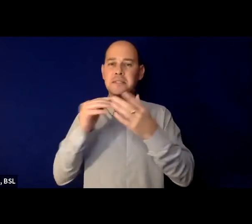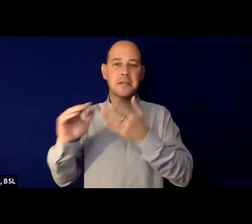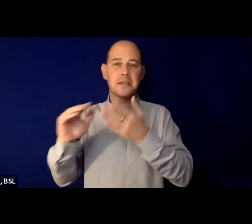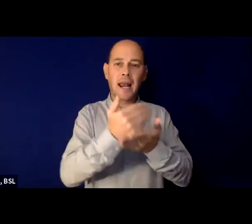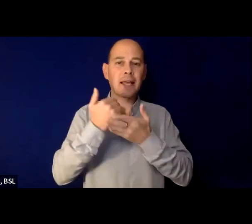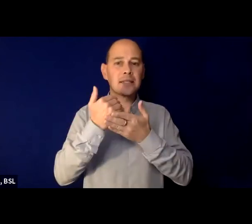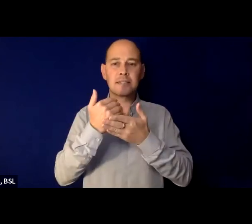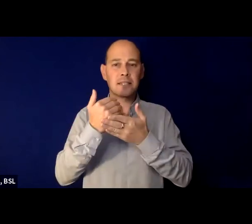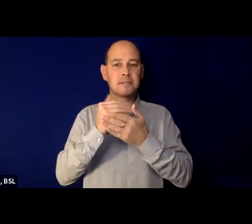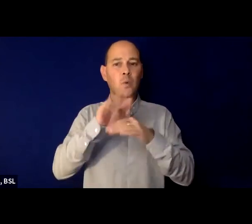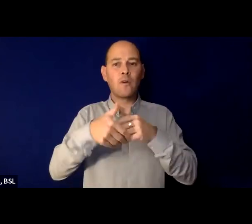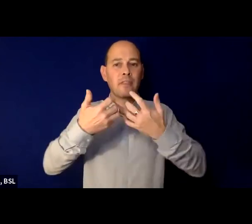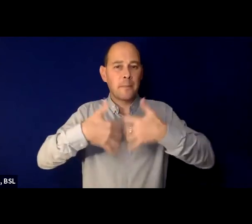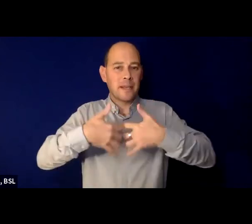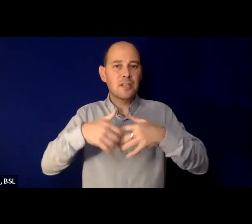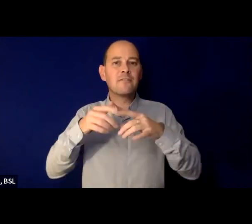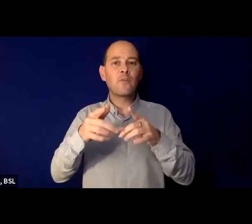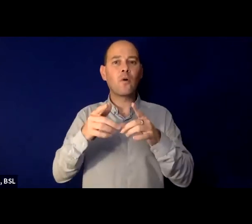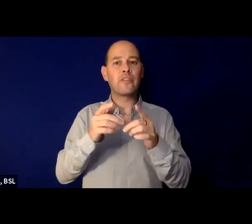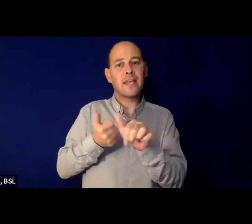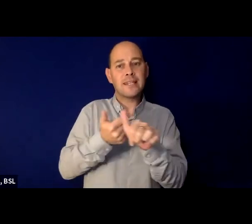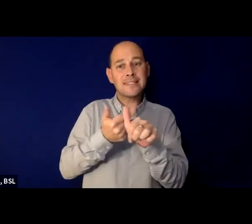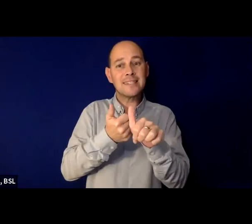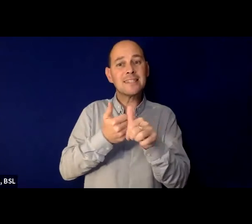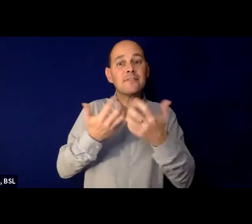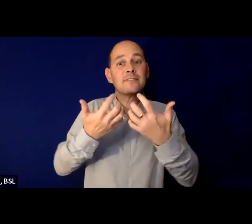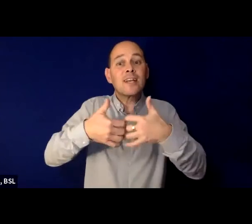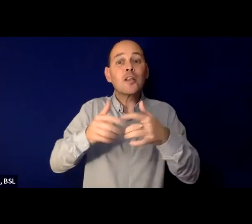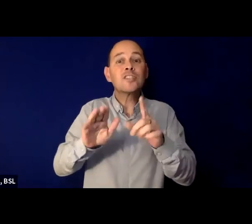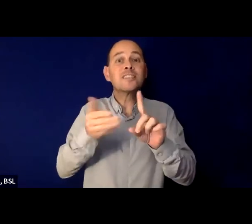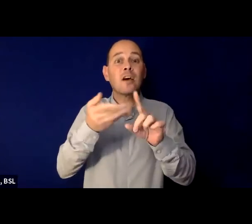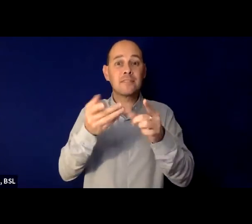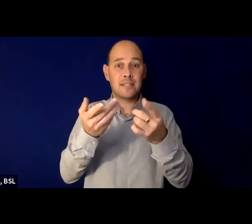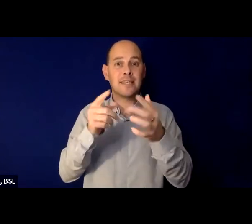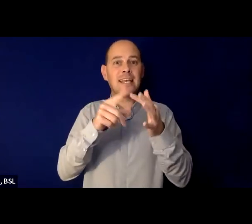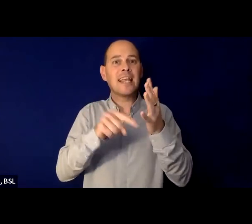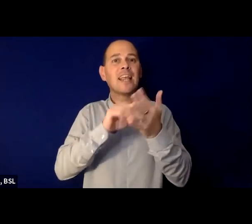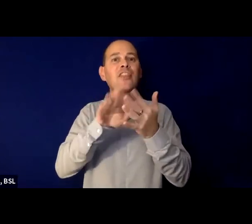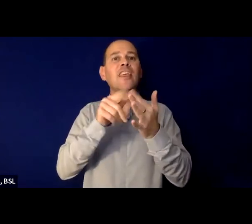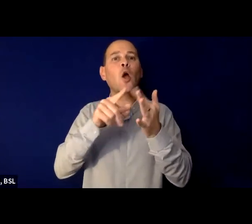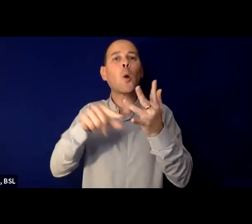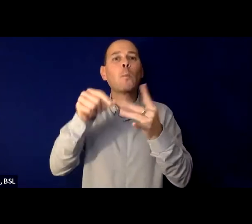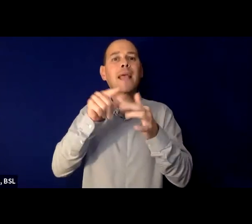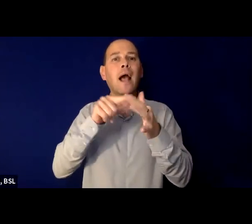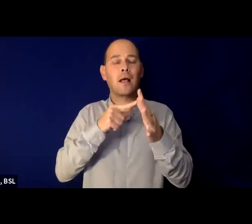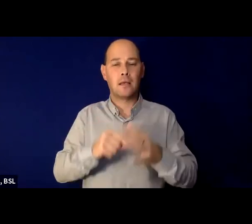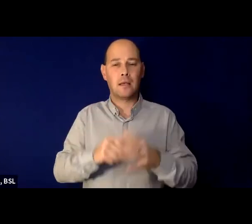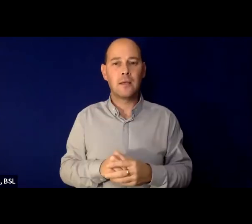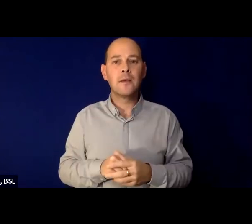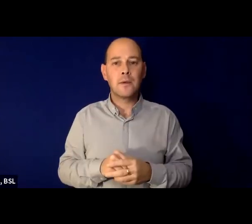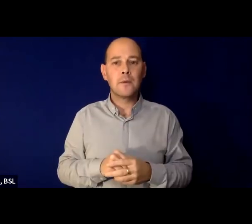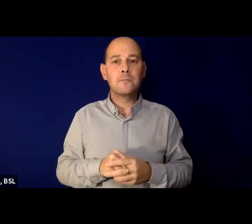in place for assistive technology services in Ethiopia. Even there is no single